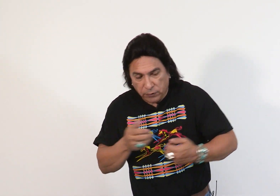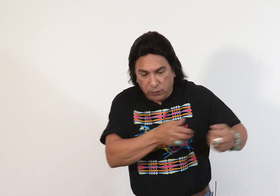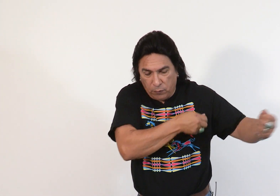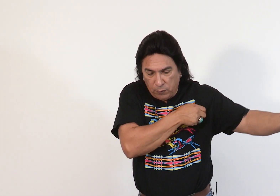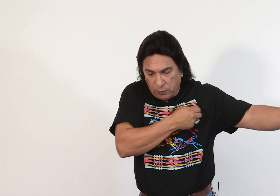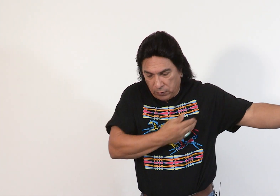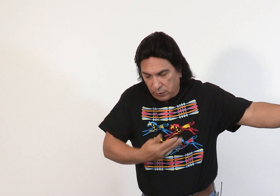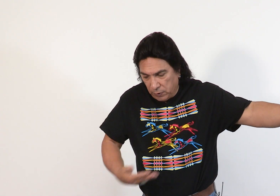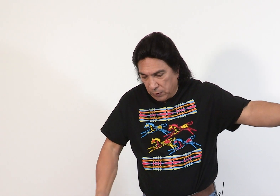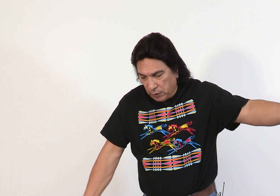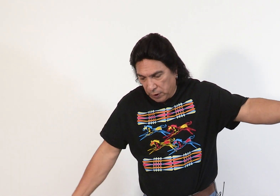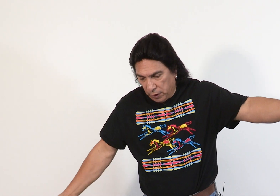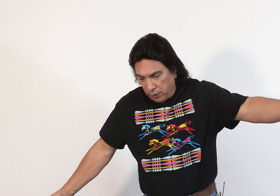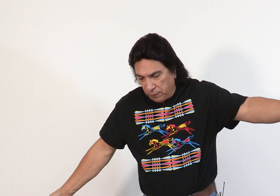So here,